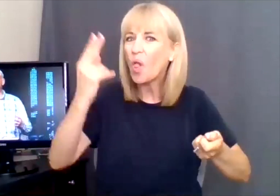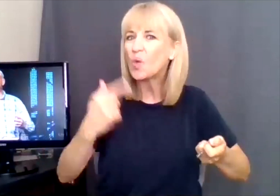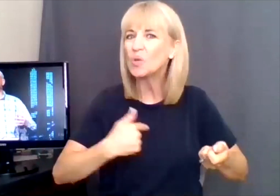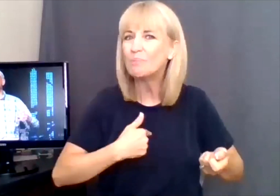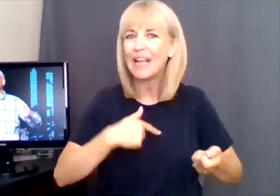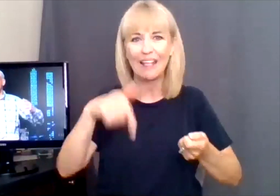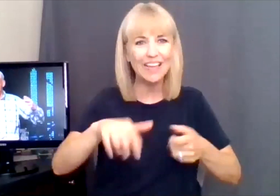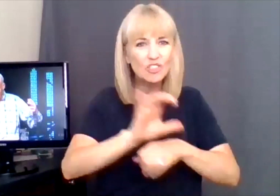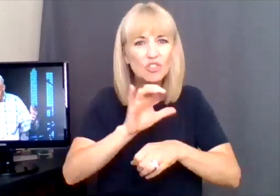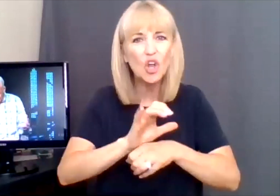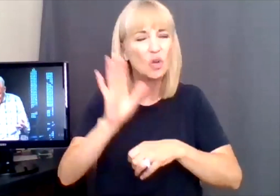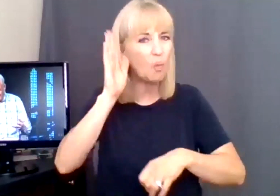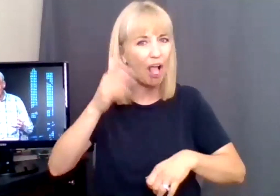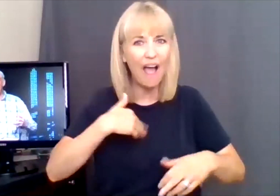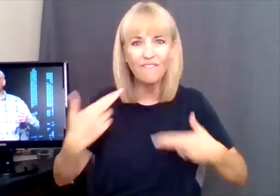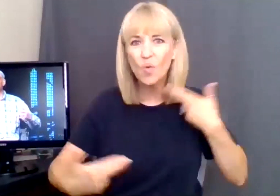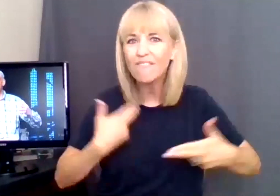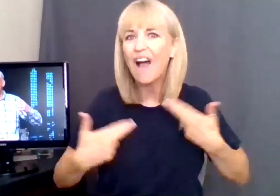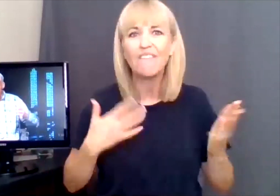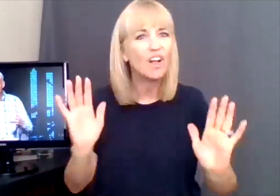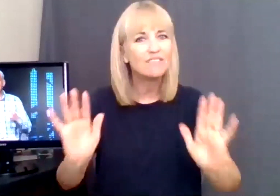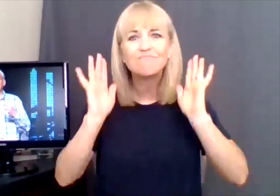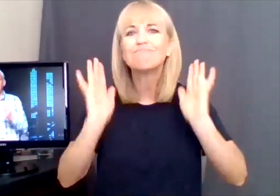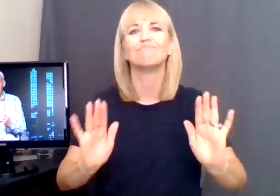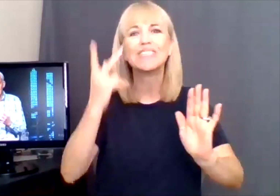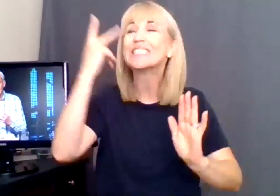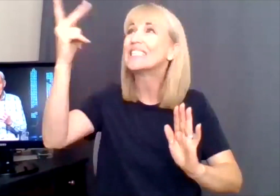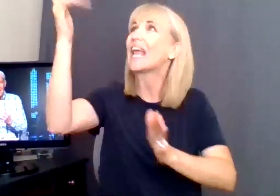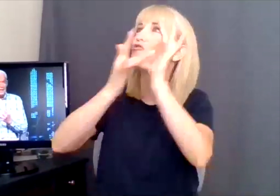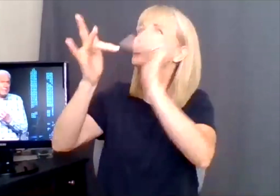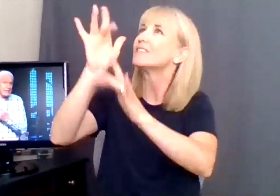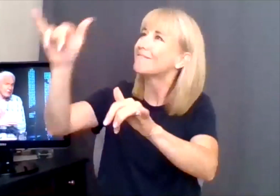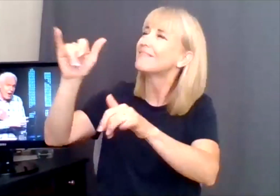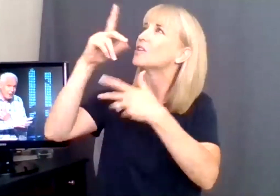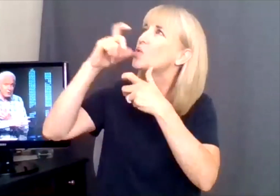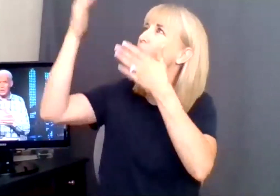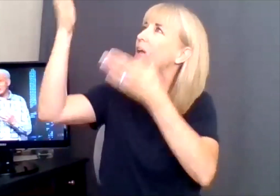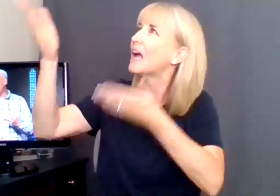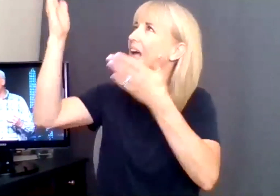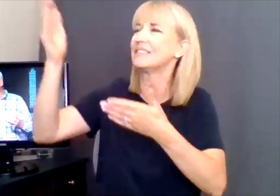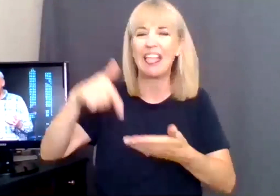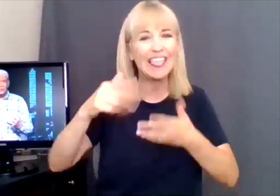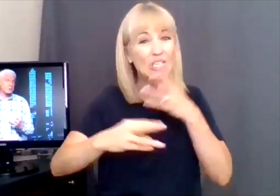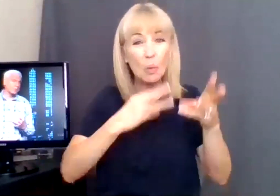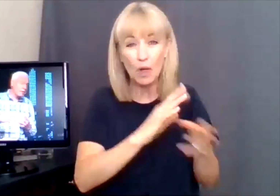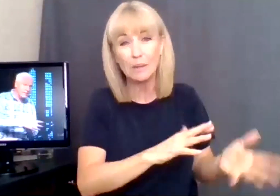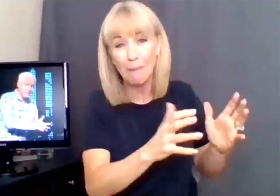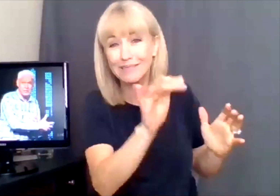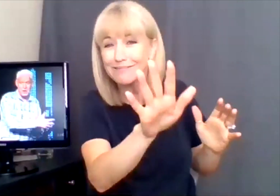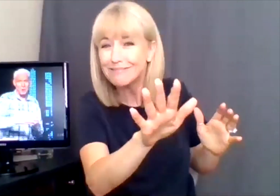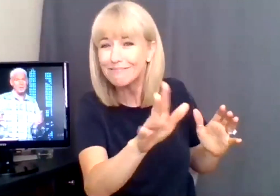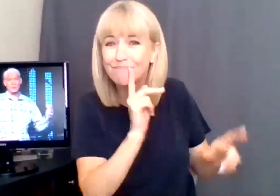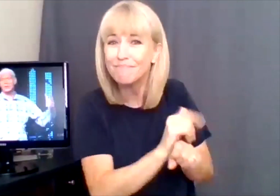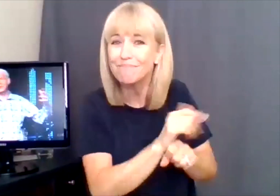this country. We have this revival in the land, and people just see Jesus for who he is, and the mess of all this world. Obviously, this world is broken.